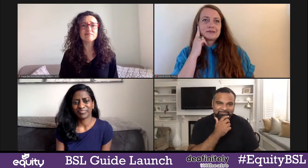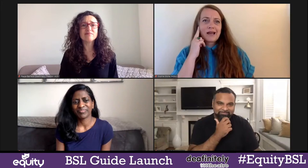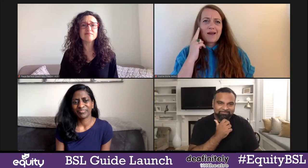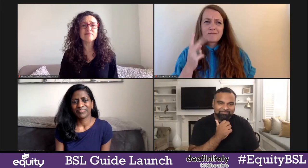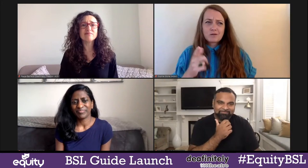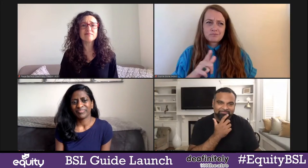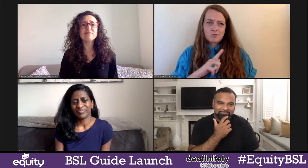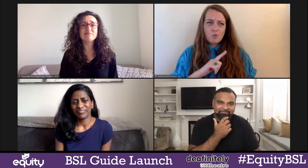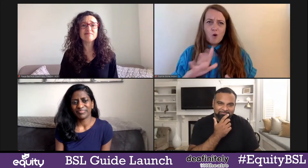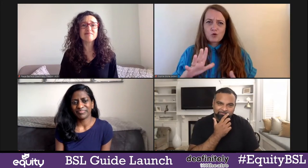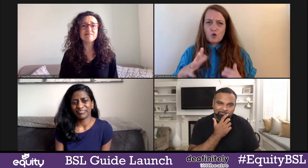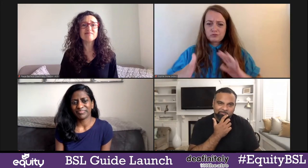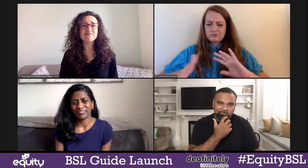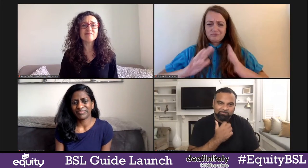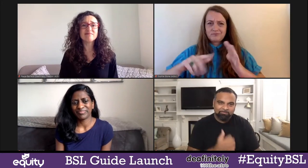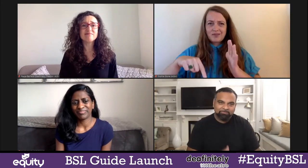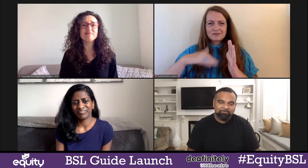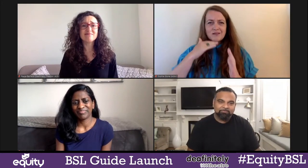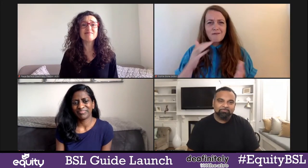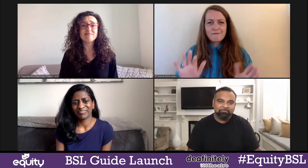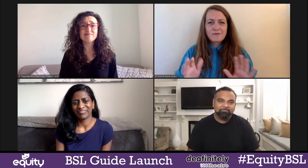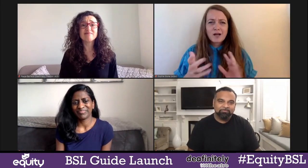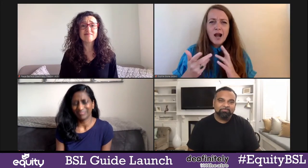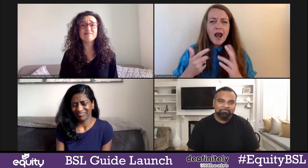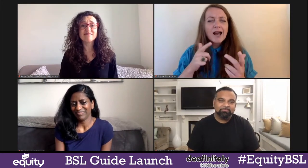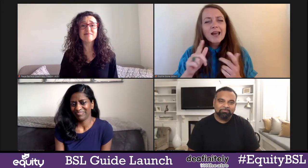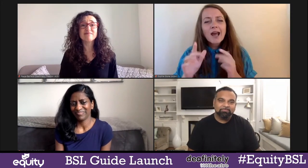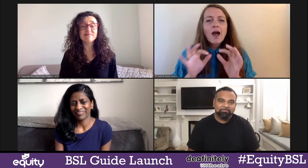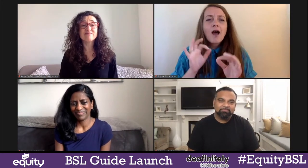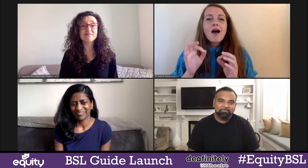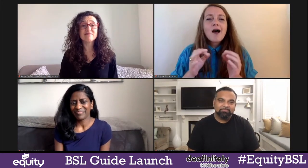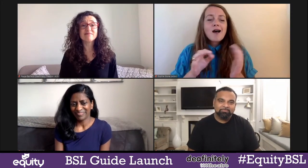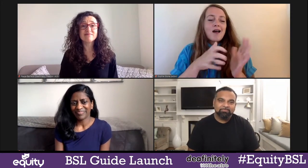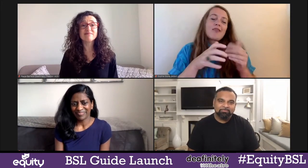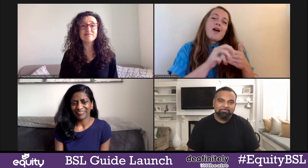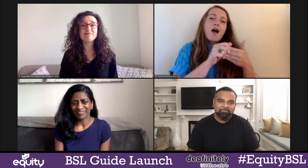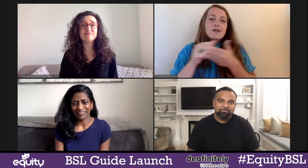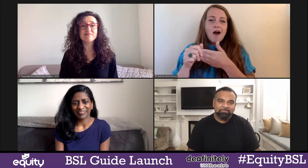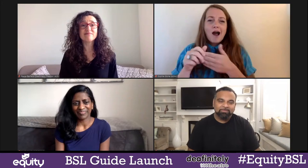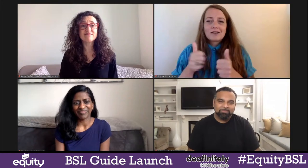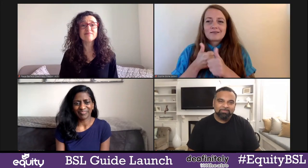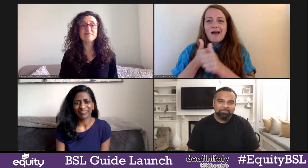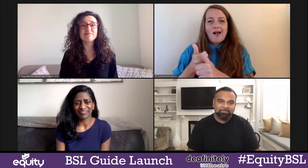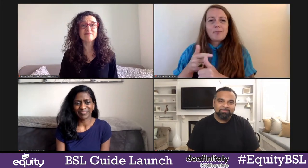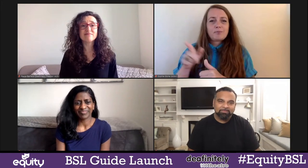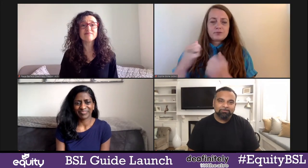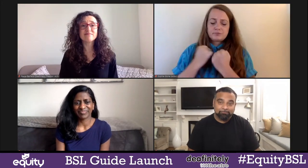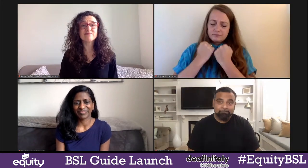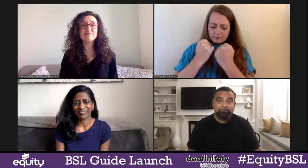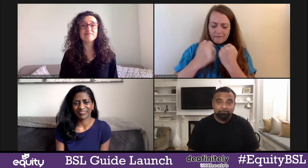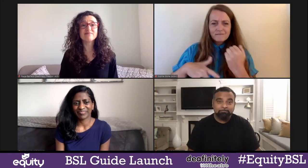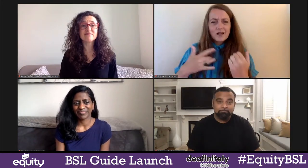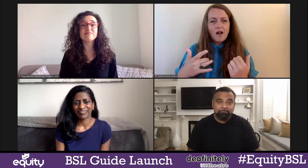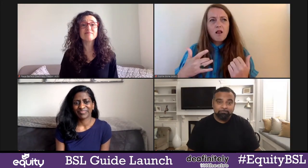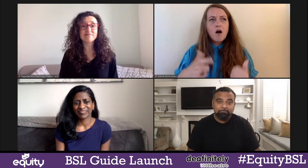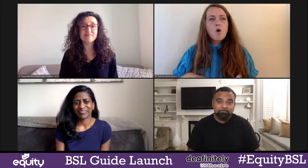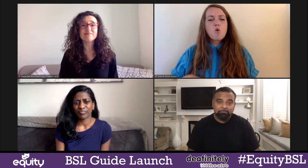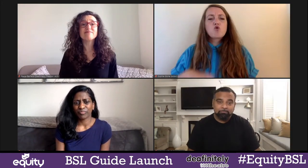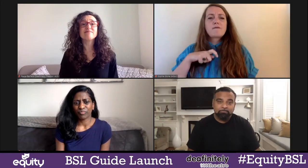to show the world that that person is deaf? But if they use sign language, doesn't that show that anyway? So what the guide does